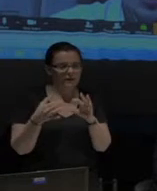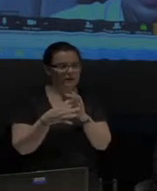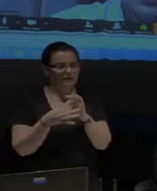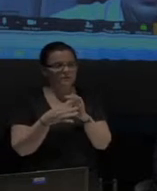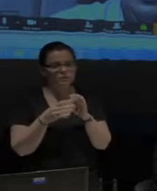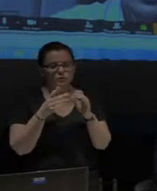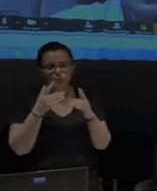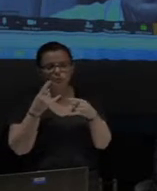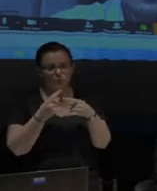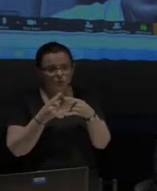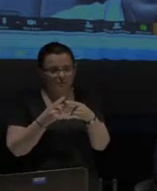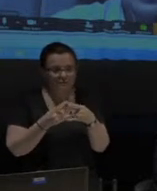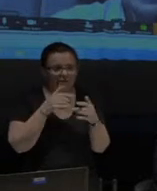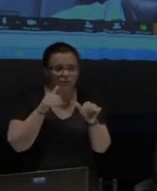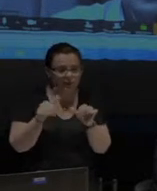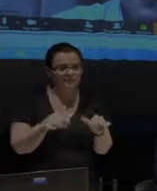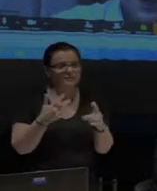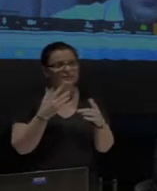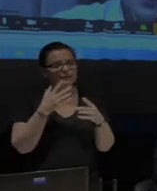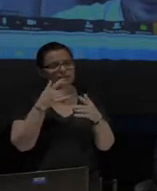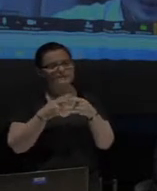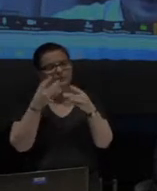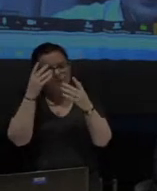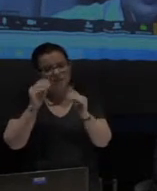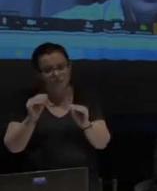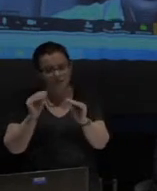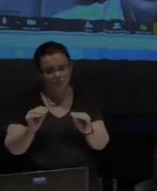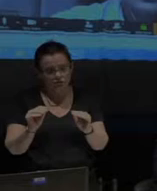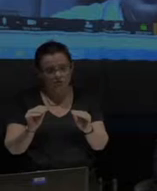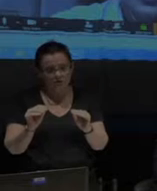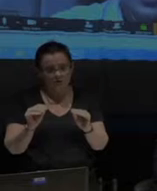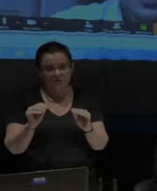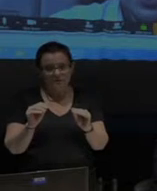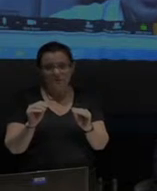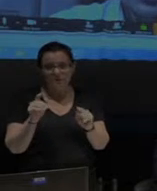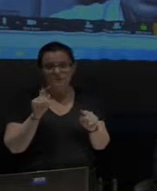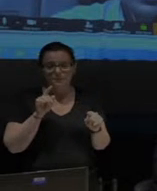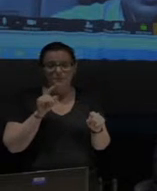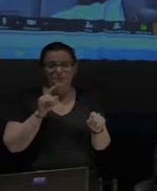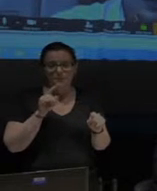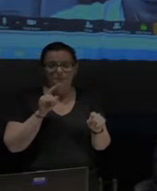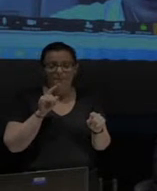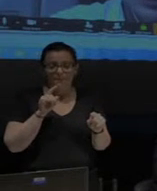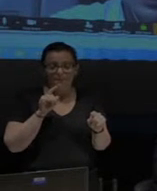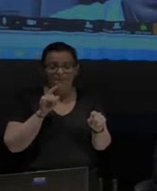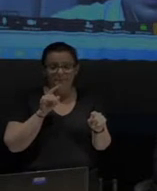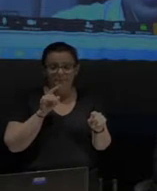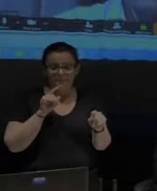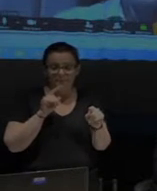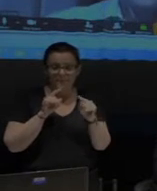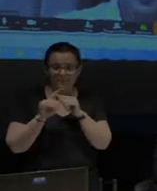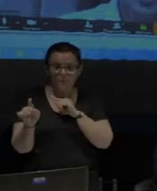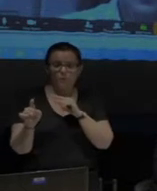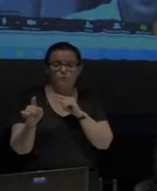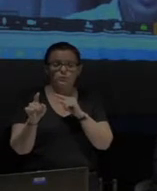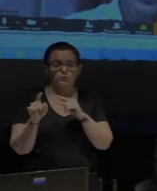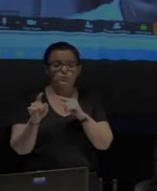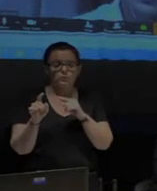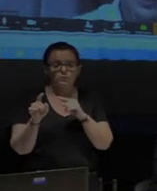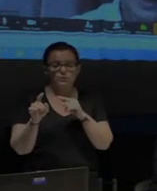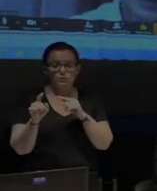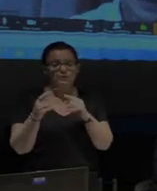sexual education, and invariably the majority of the sources that we feel comfortable